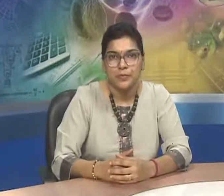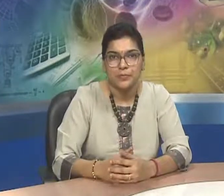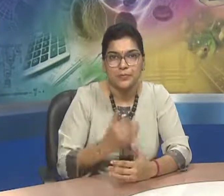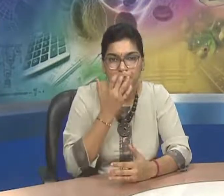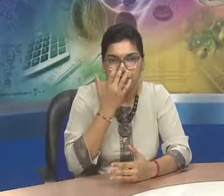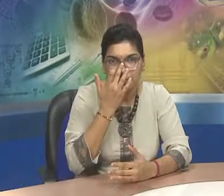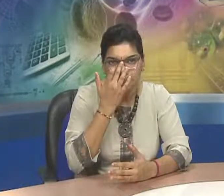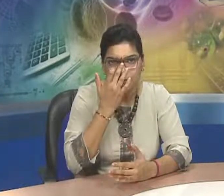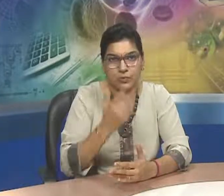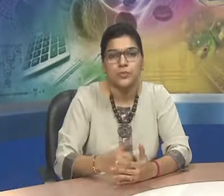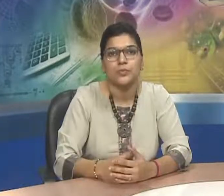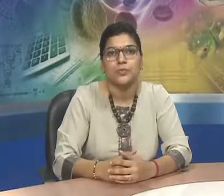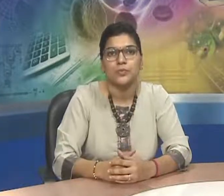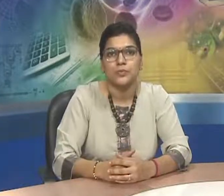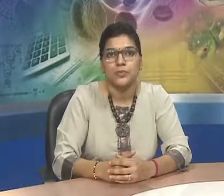equality.